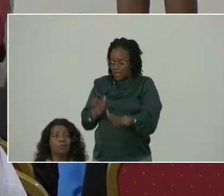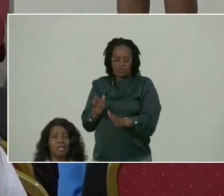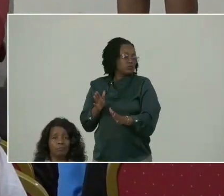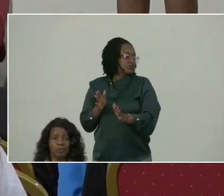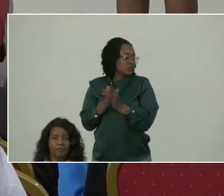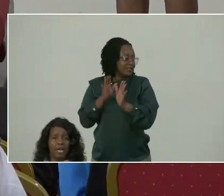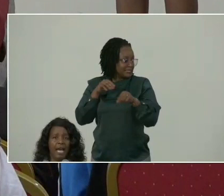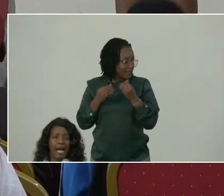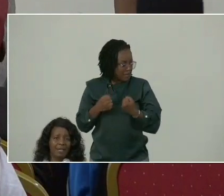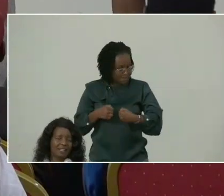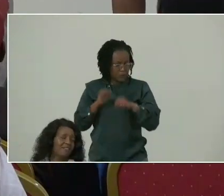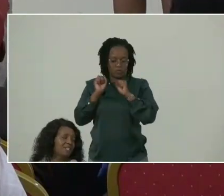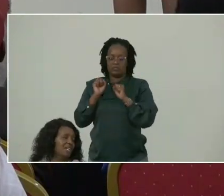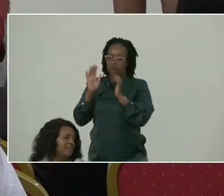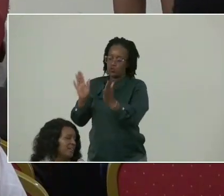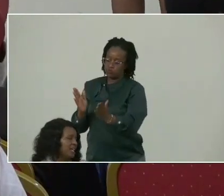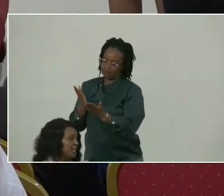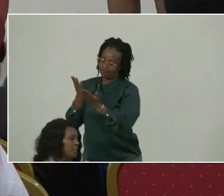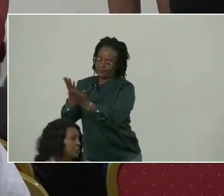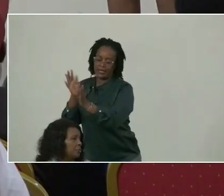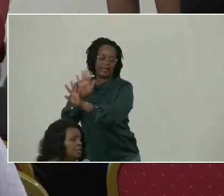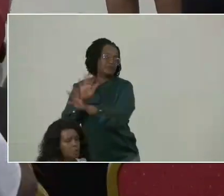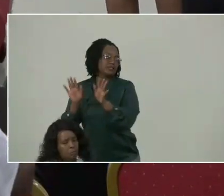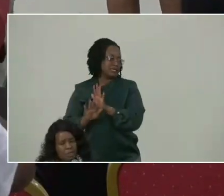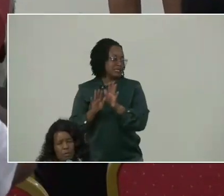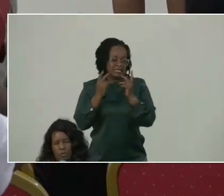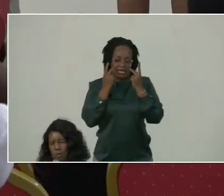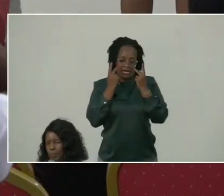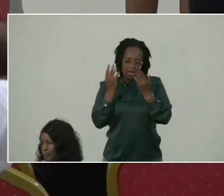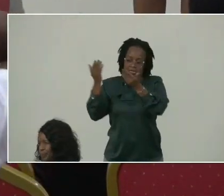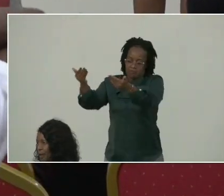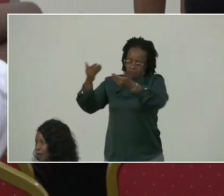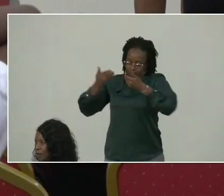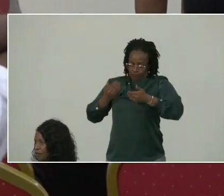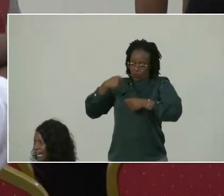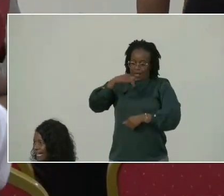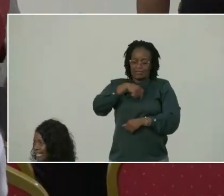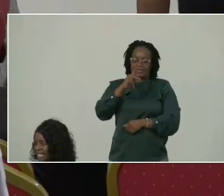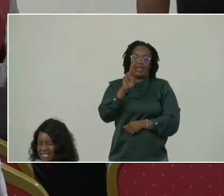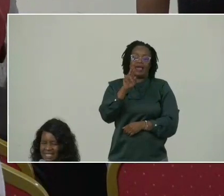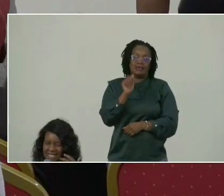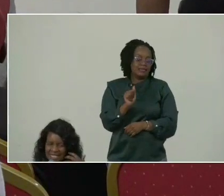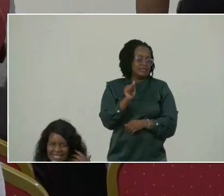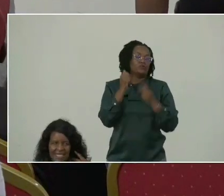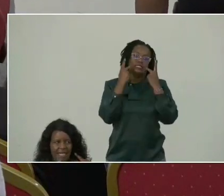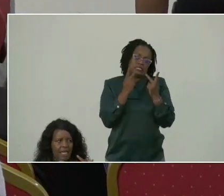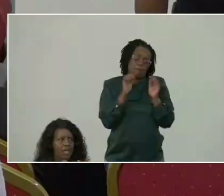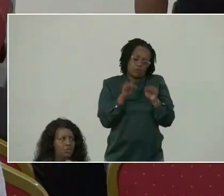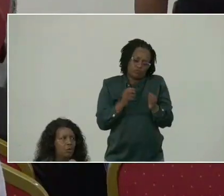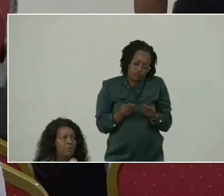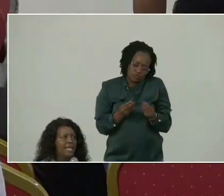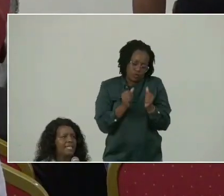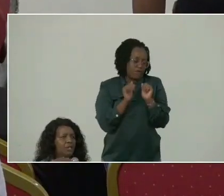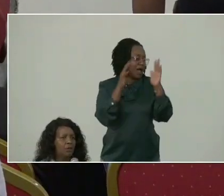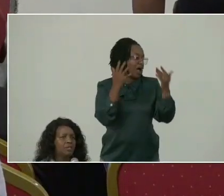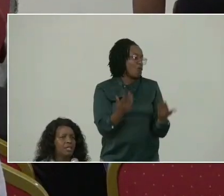how do we improve our service delivery to this special group of Kenyan citizens.